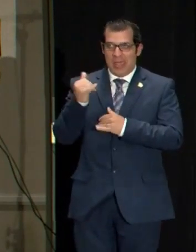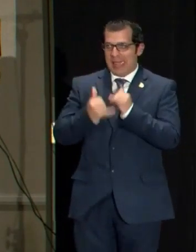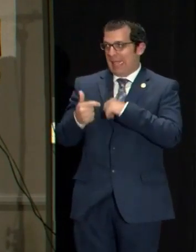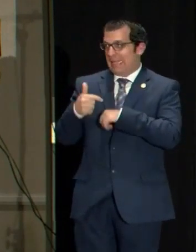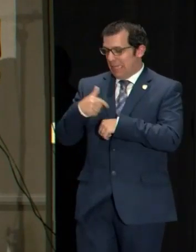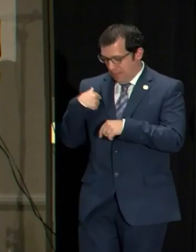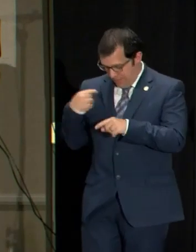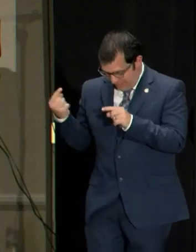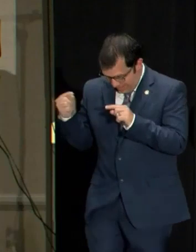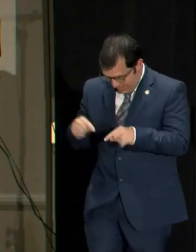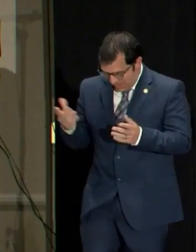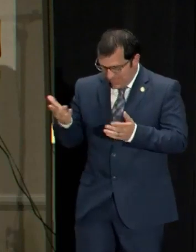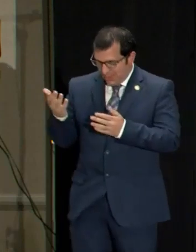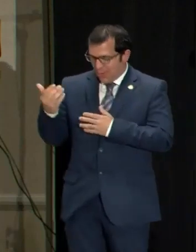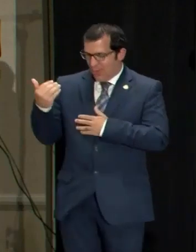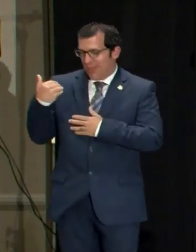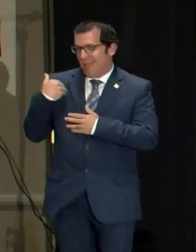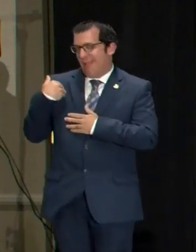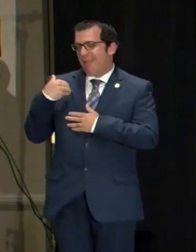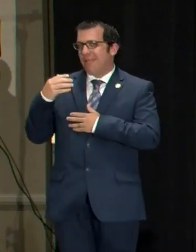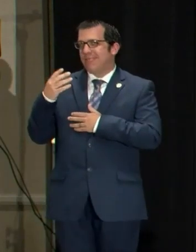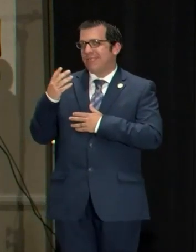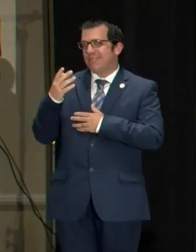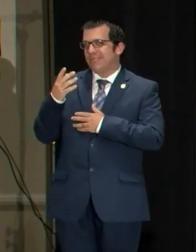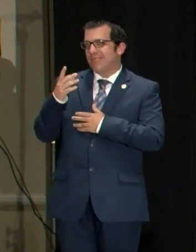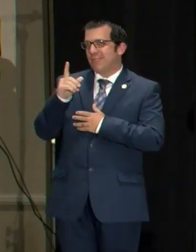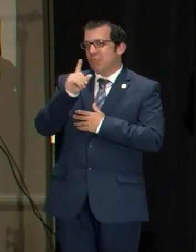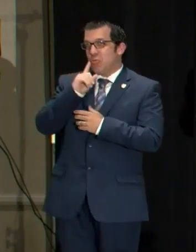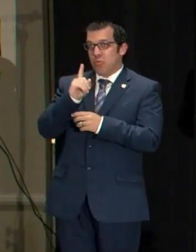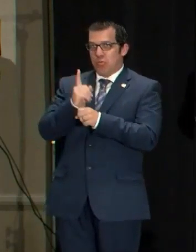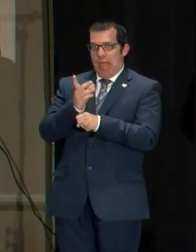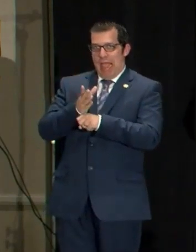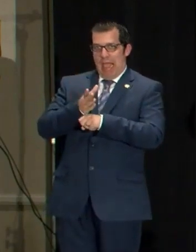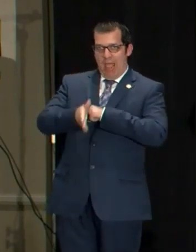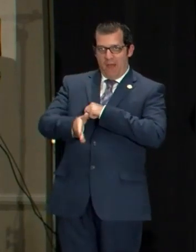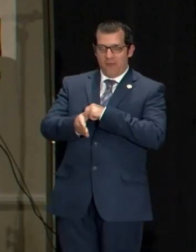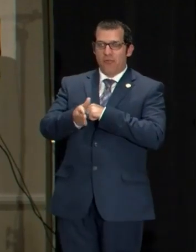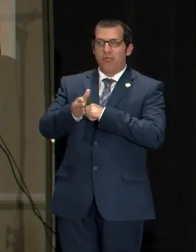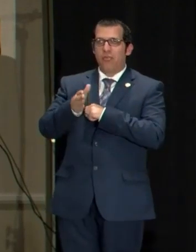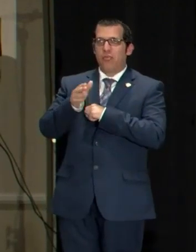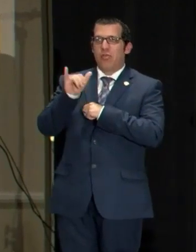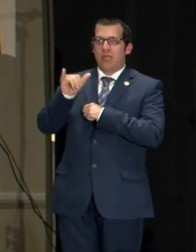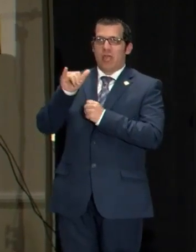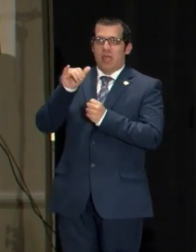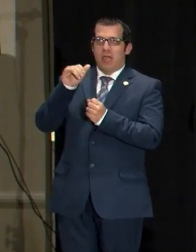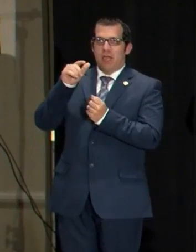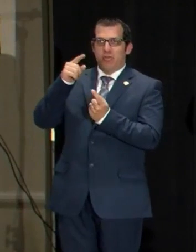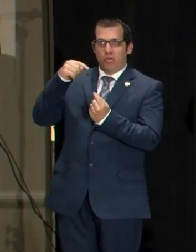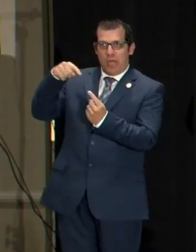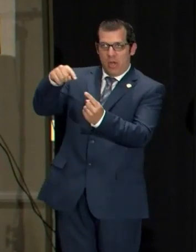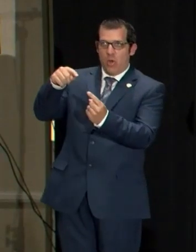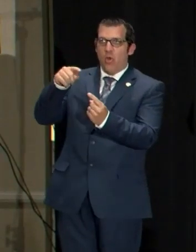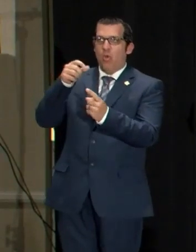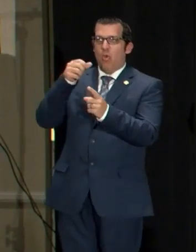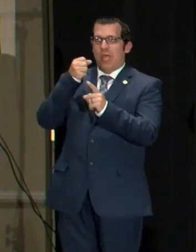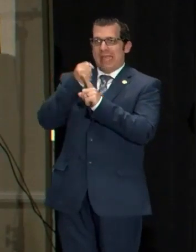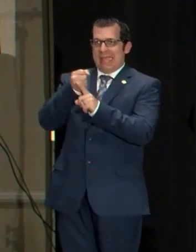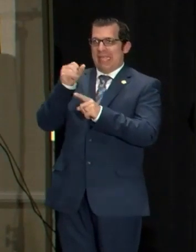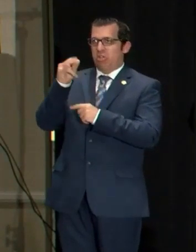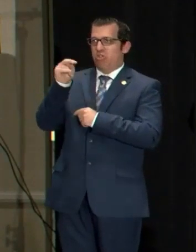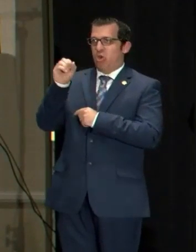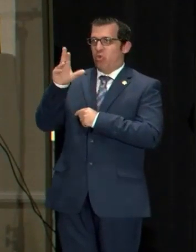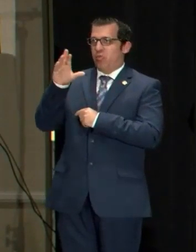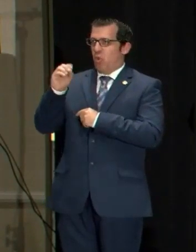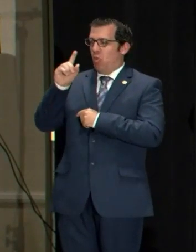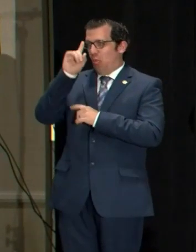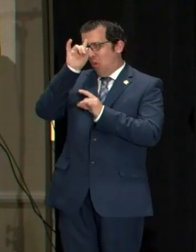I was here was right after the day of the tornado that struck Jonesboro so